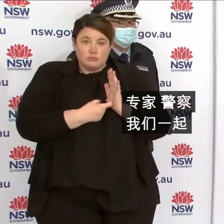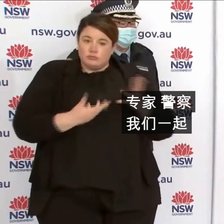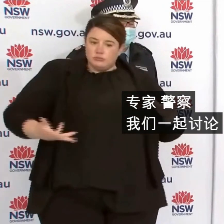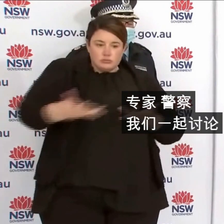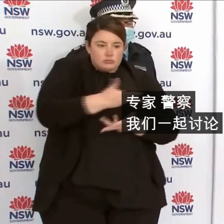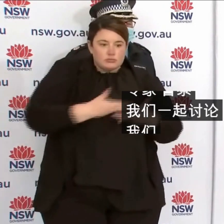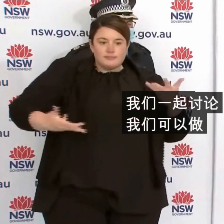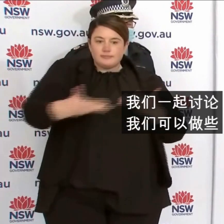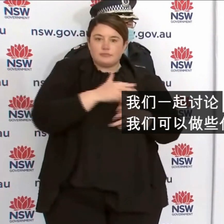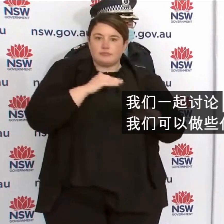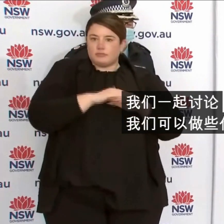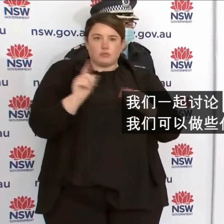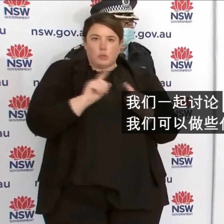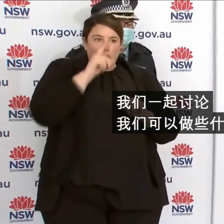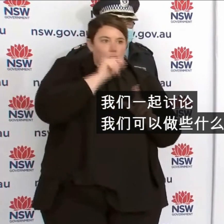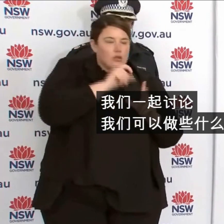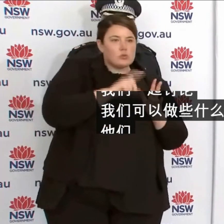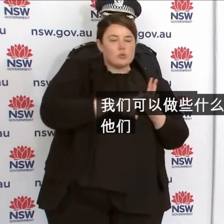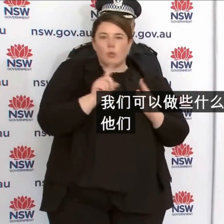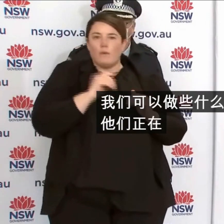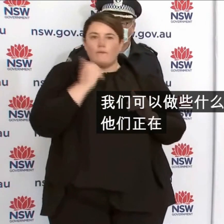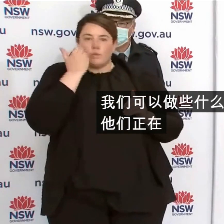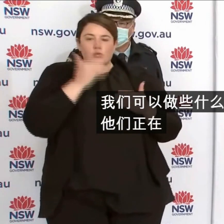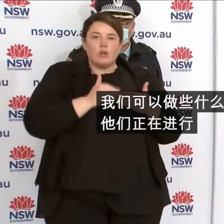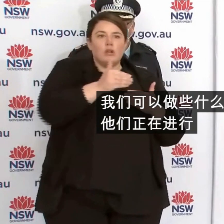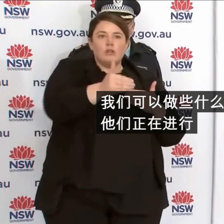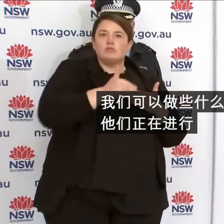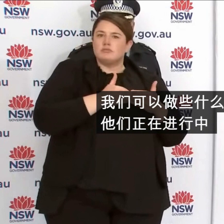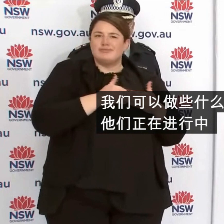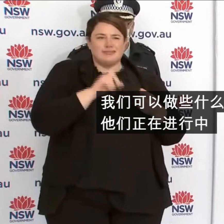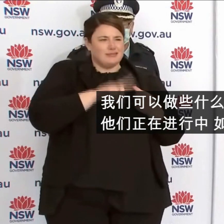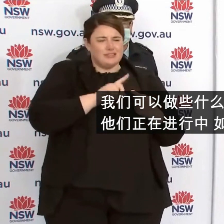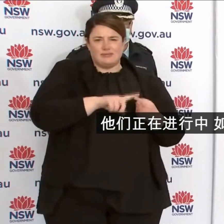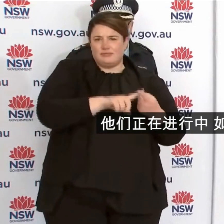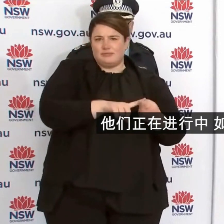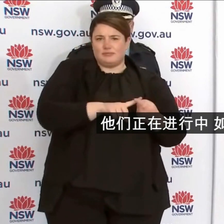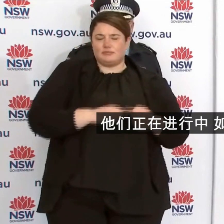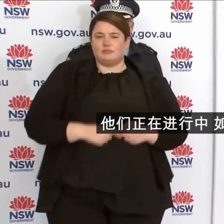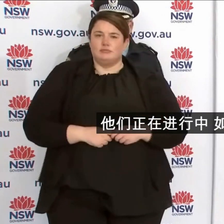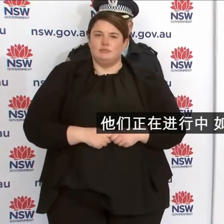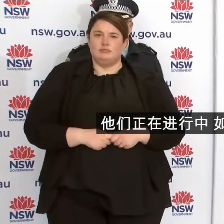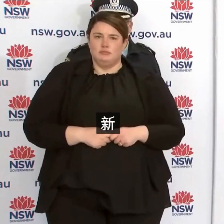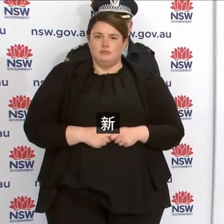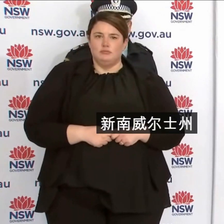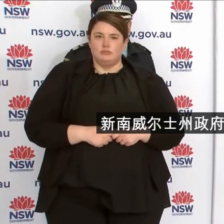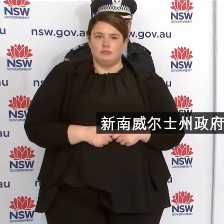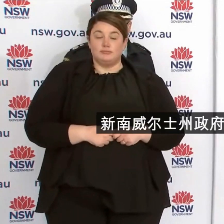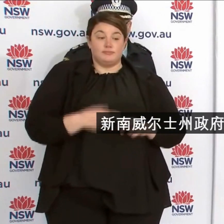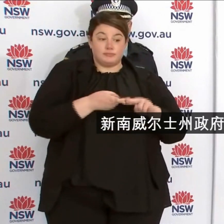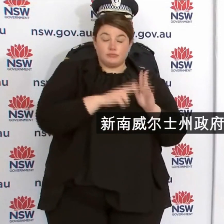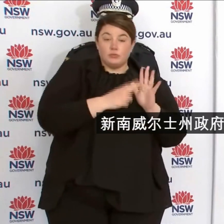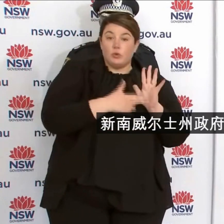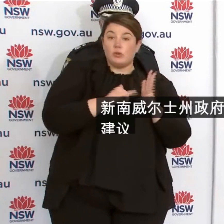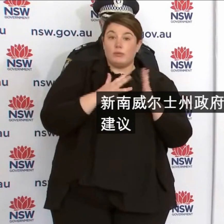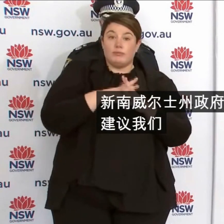conversations together about what we can do, what we might need to do moving forward. They are ongoing. If at any time the New South